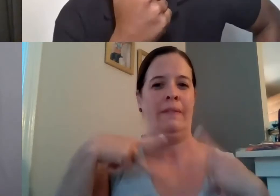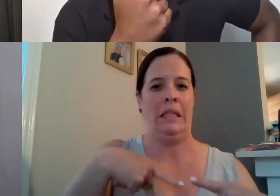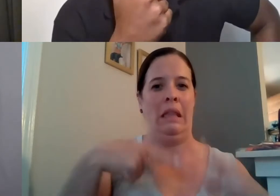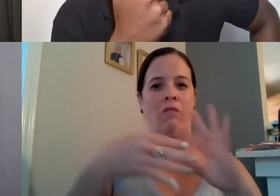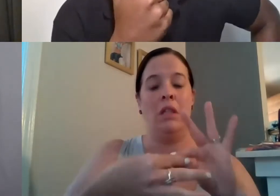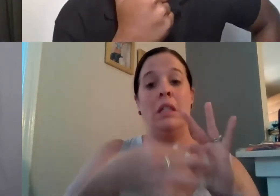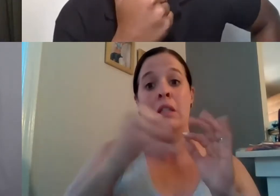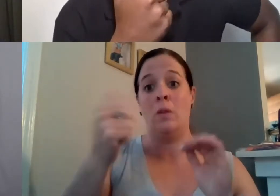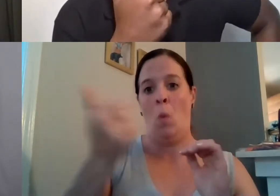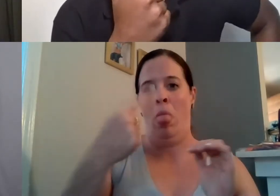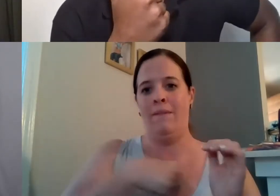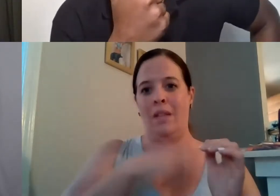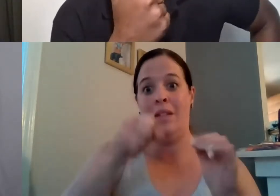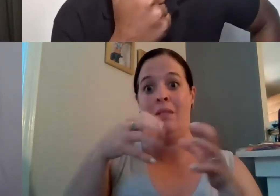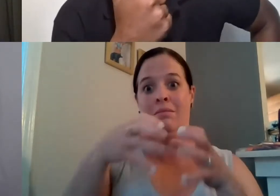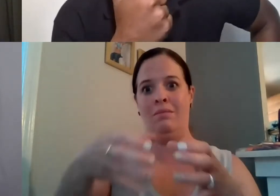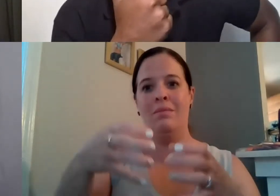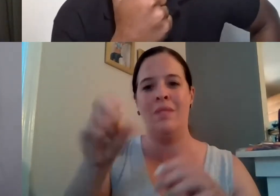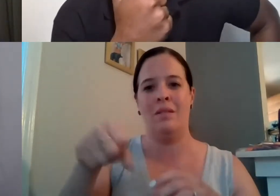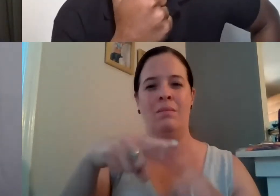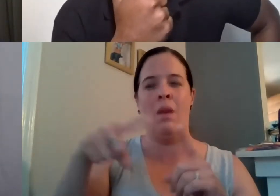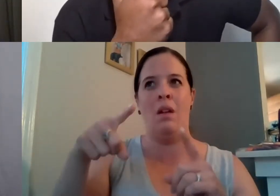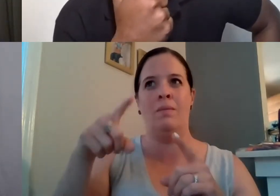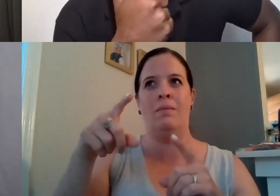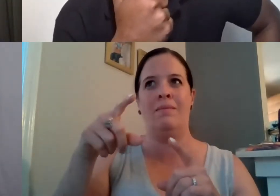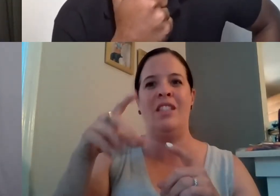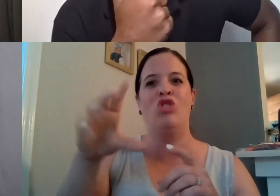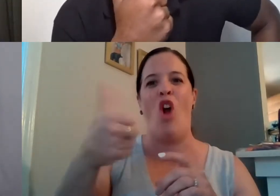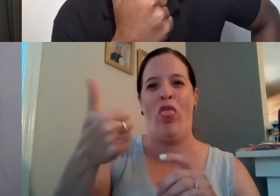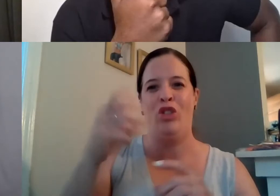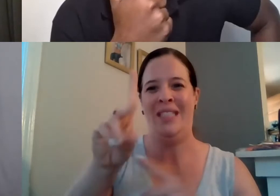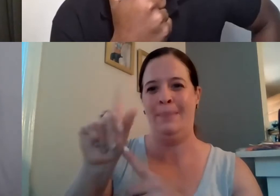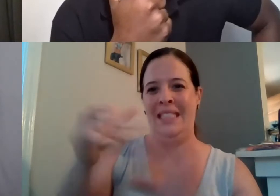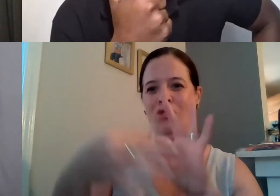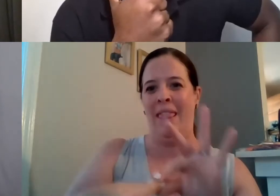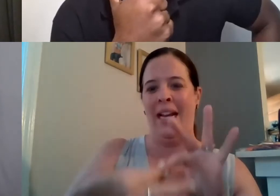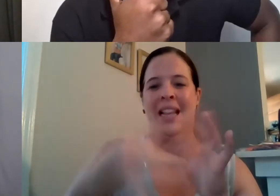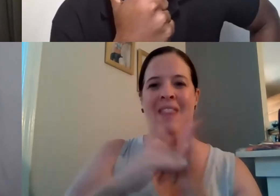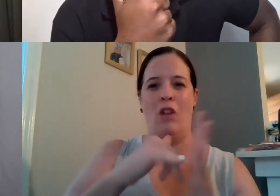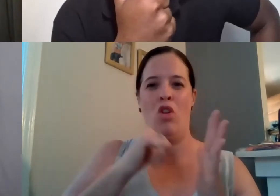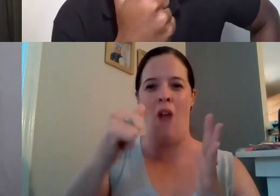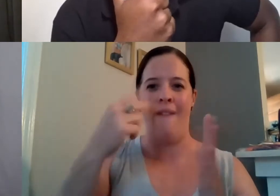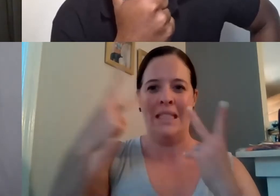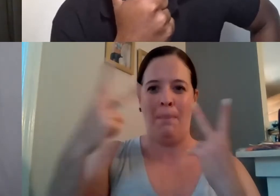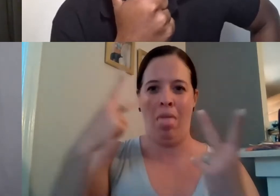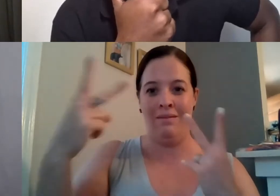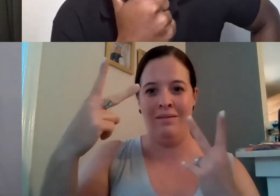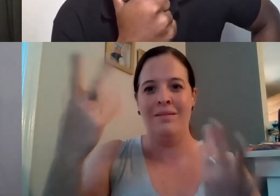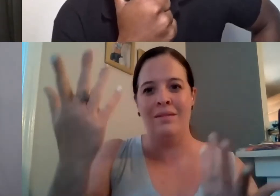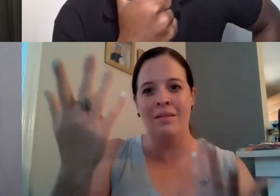very broad definition. It shouldn't just be physical disability. There's other kinds of disabilities that are related